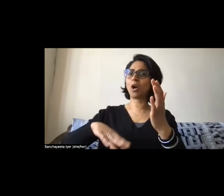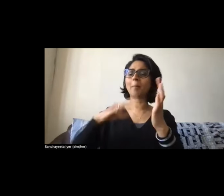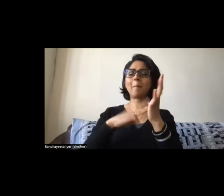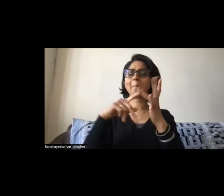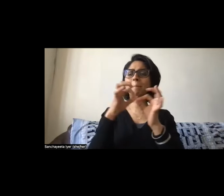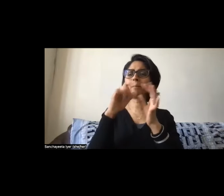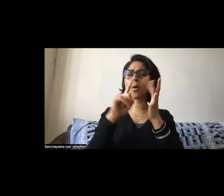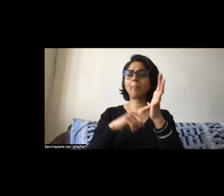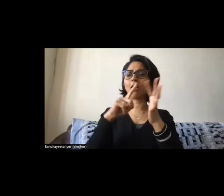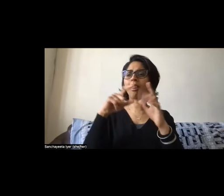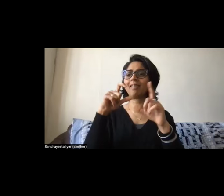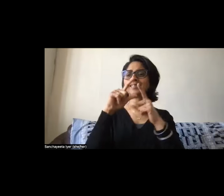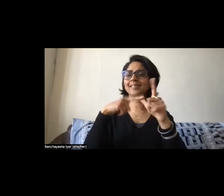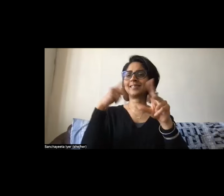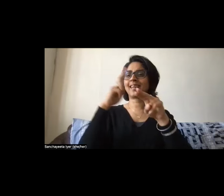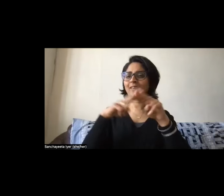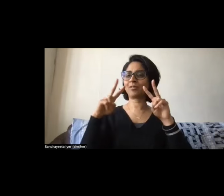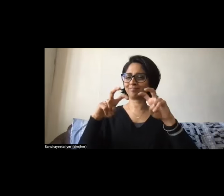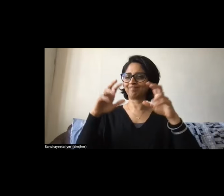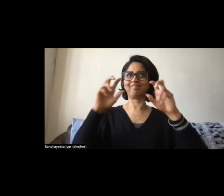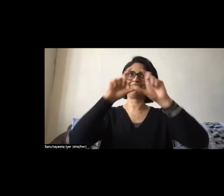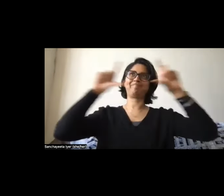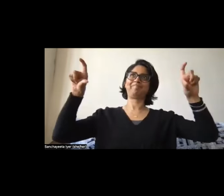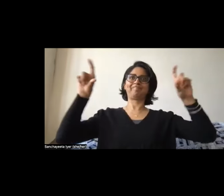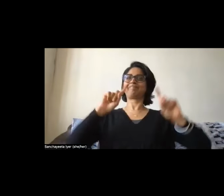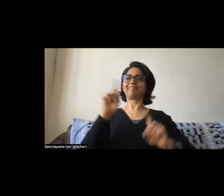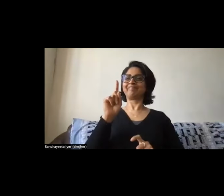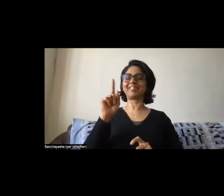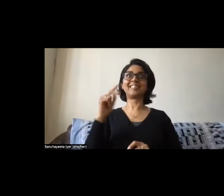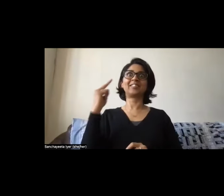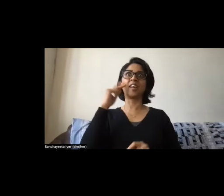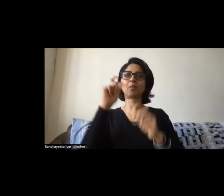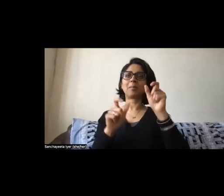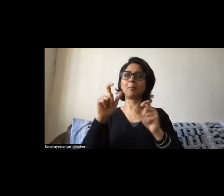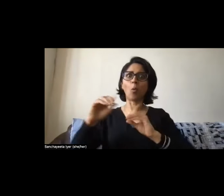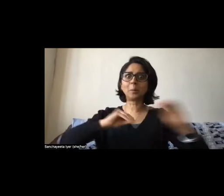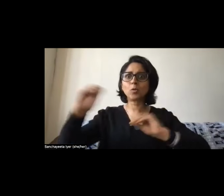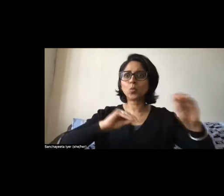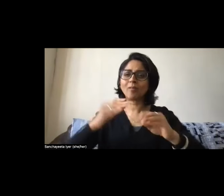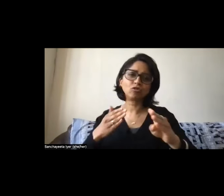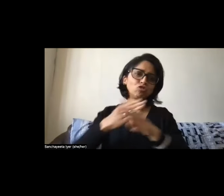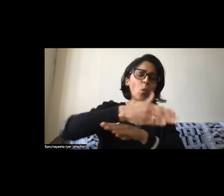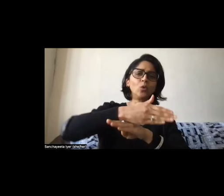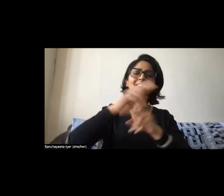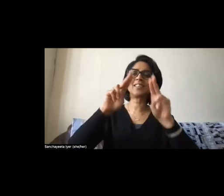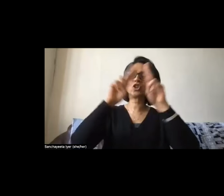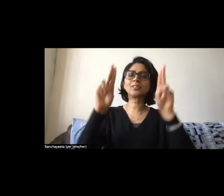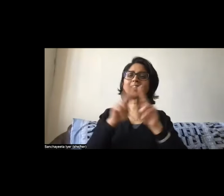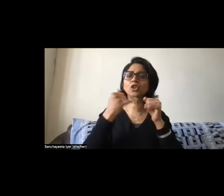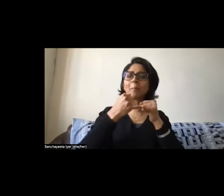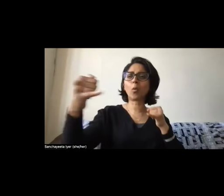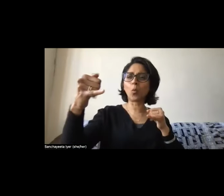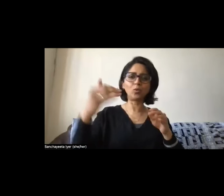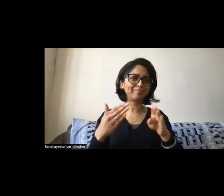and the research that has emerged from the mobile deaf overarching project. When we're looking